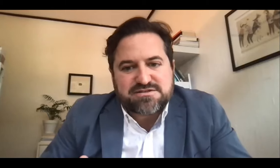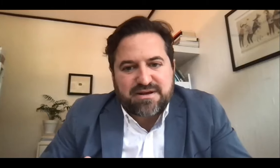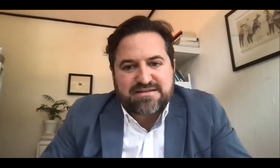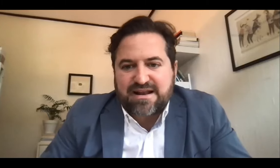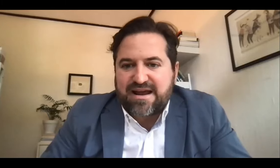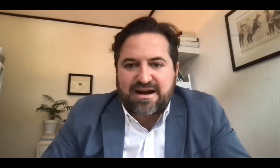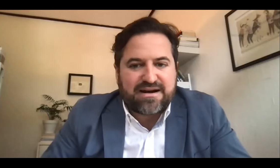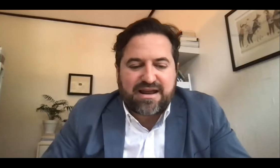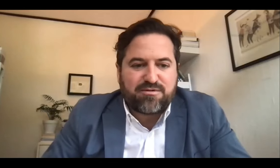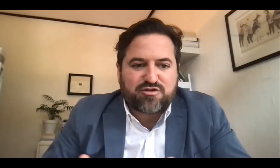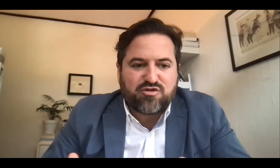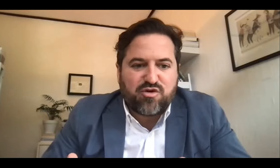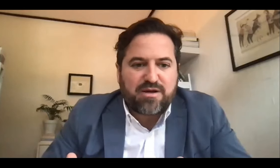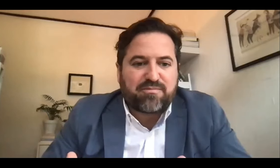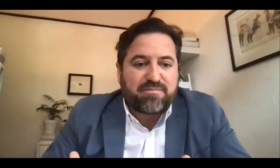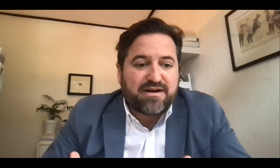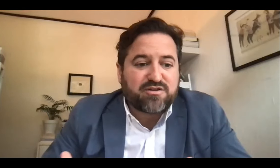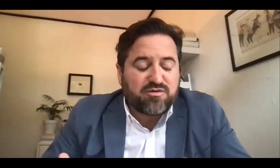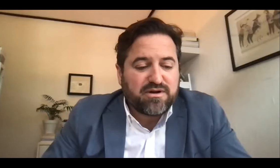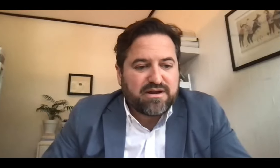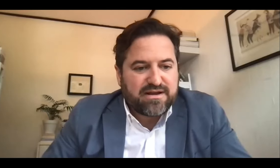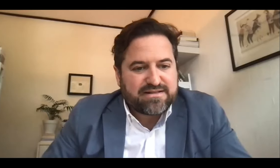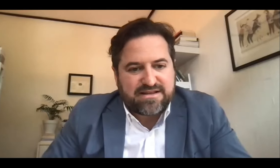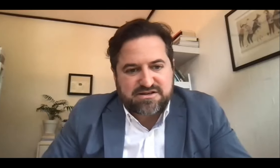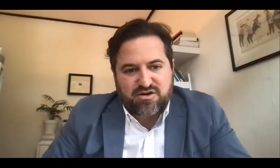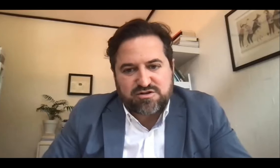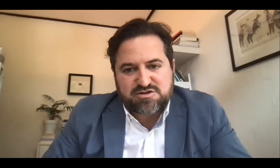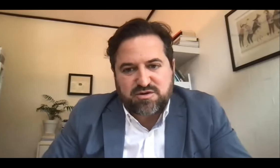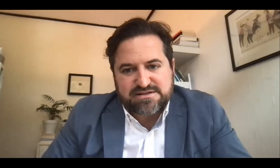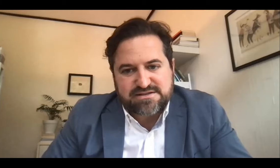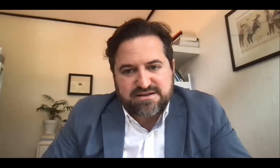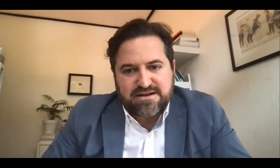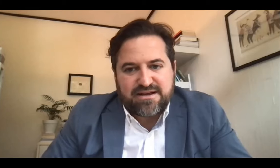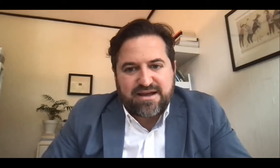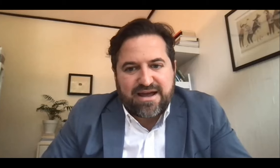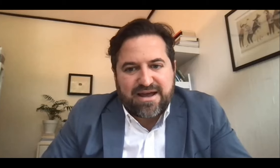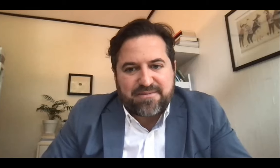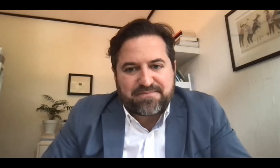teachers basically are able to and prepared to teach all students.